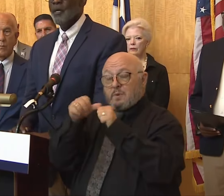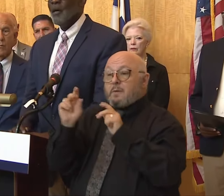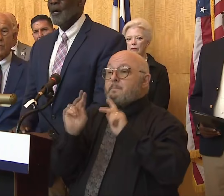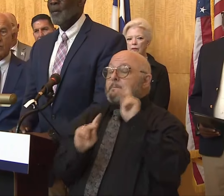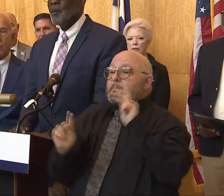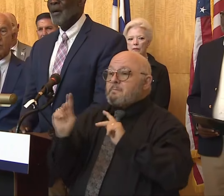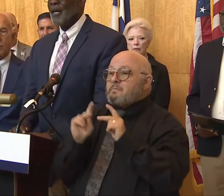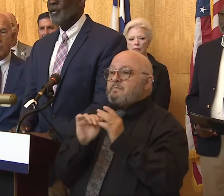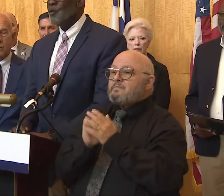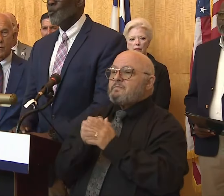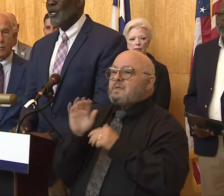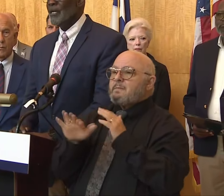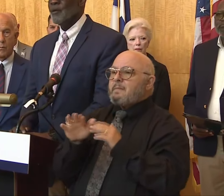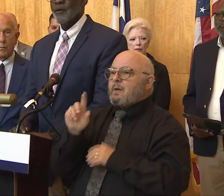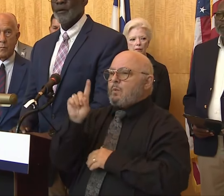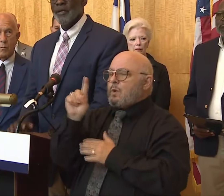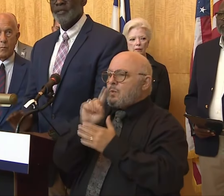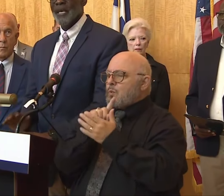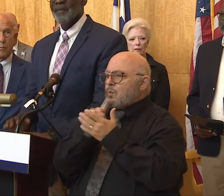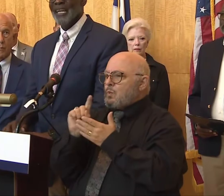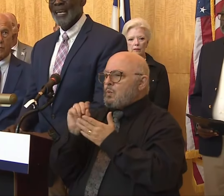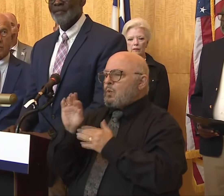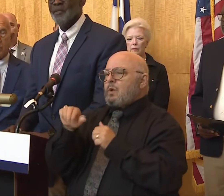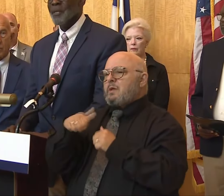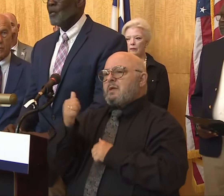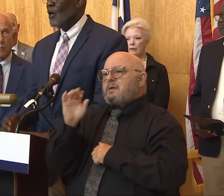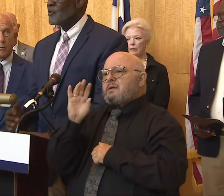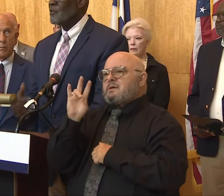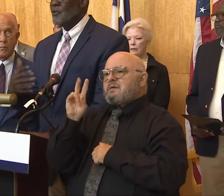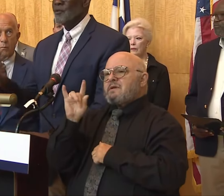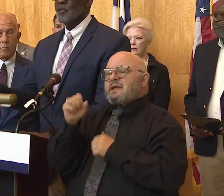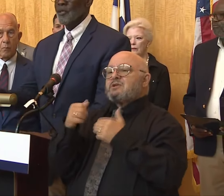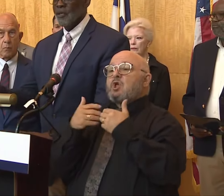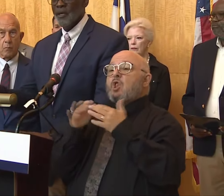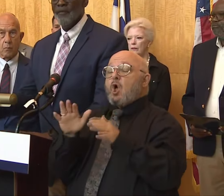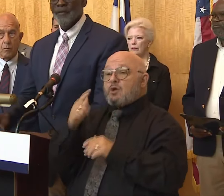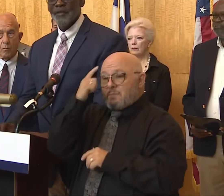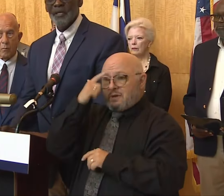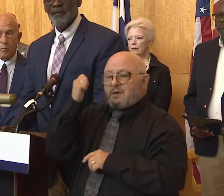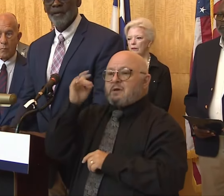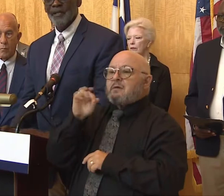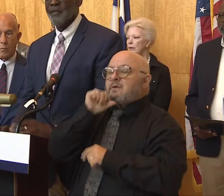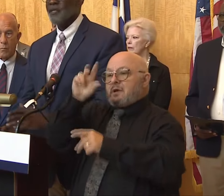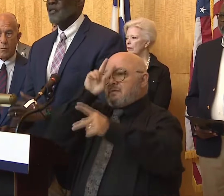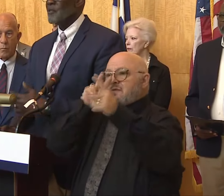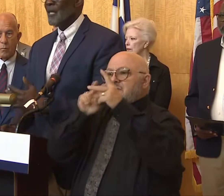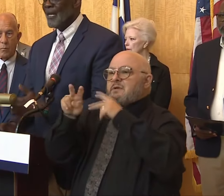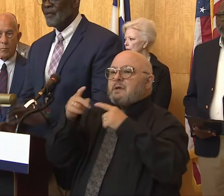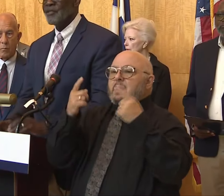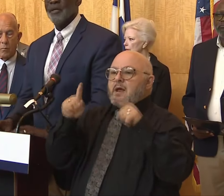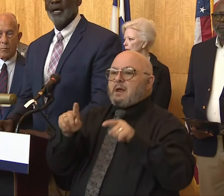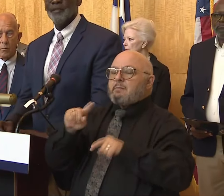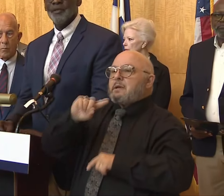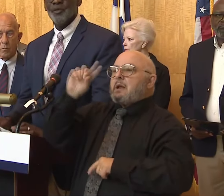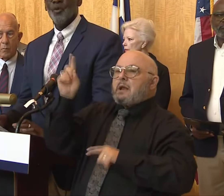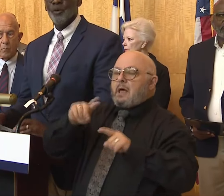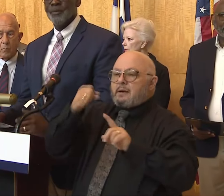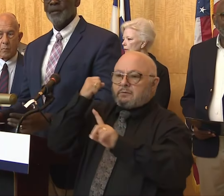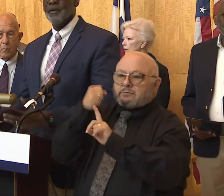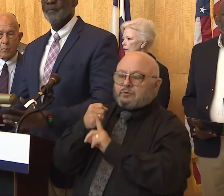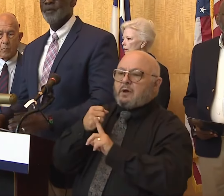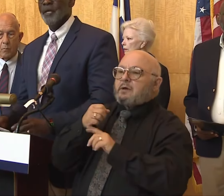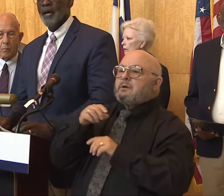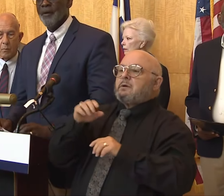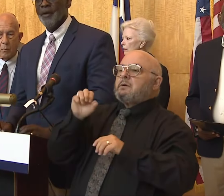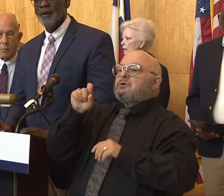folks, maybe about a good week or a good 7 days has been lost due to unforeseen events such as lightning strikes and storms